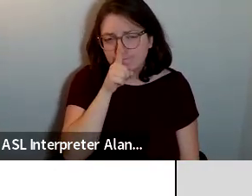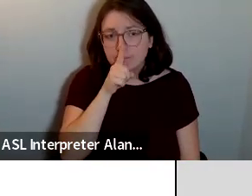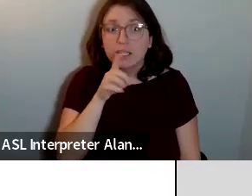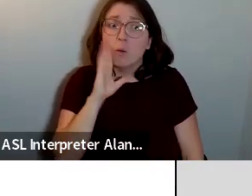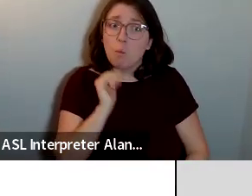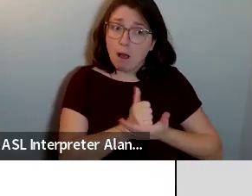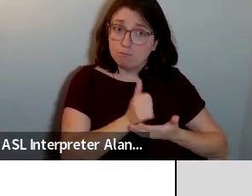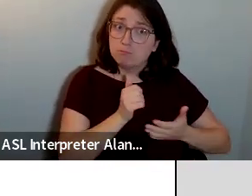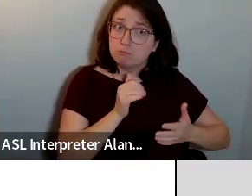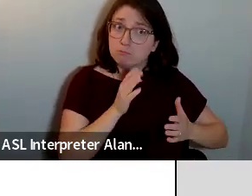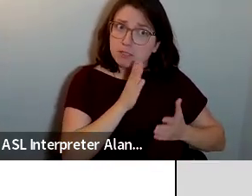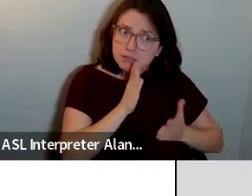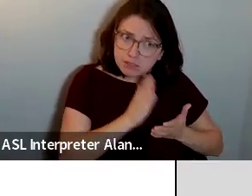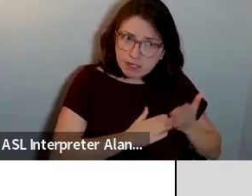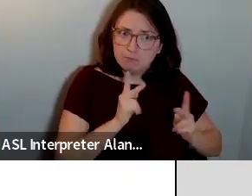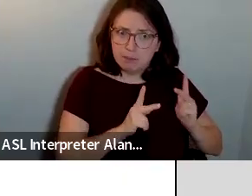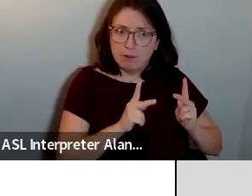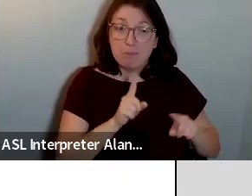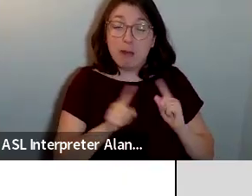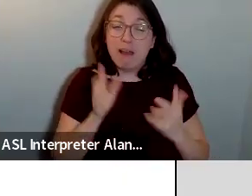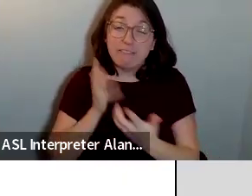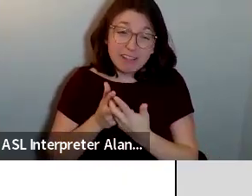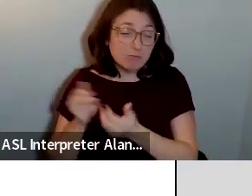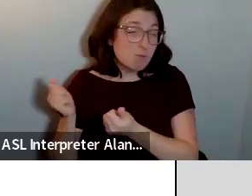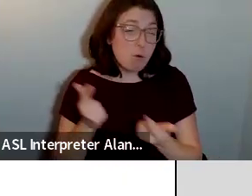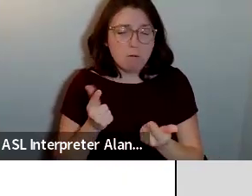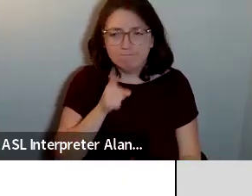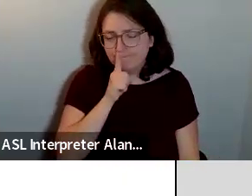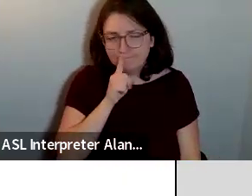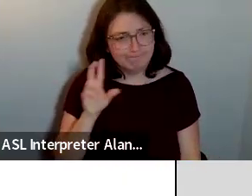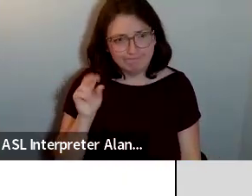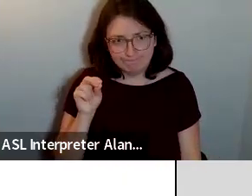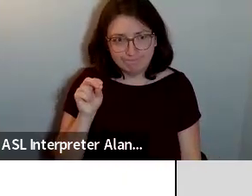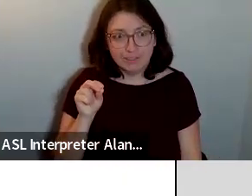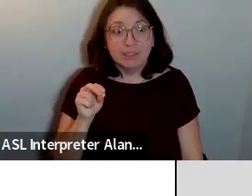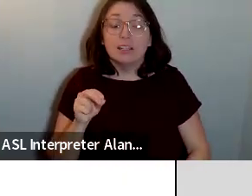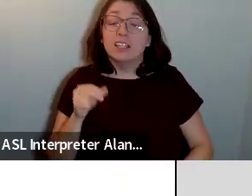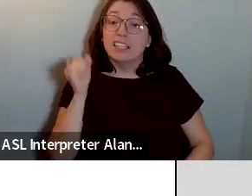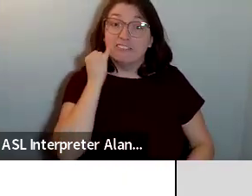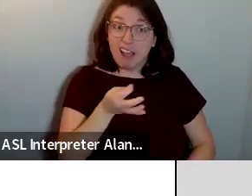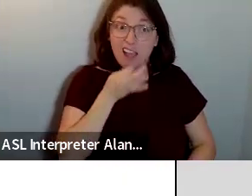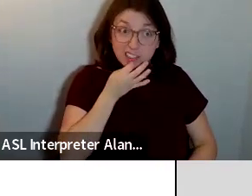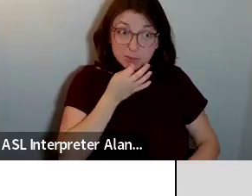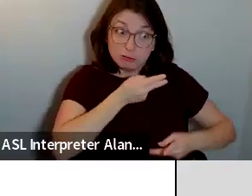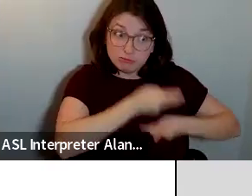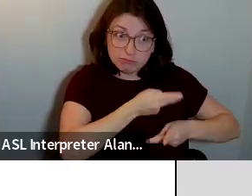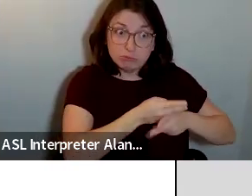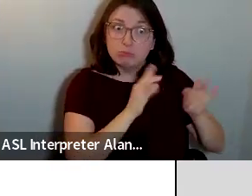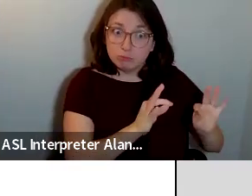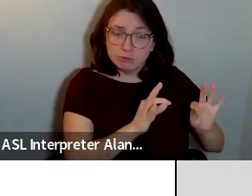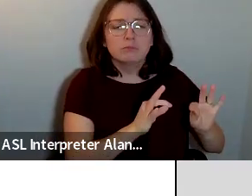is absolutely not right for everyone. It can be safe in expert hands, but when done poorly, it can cause